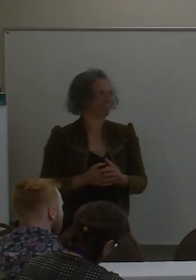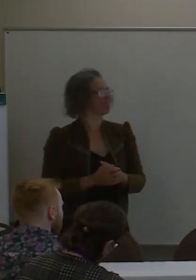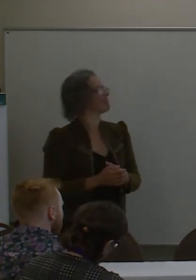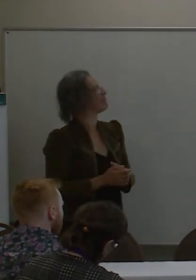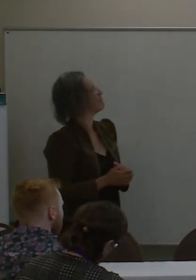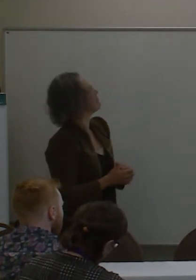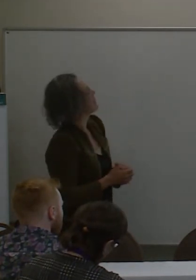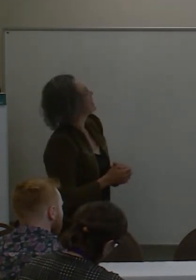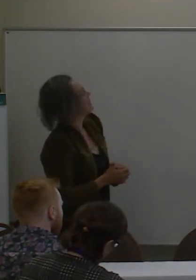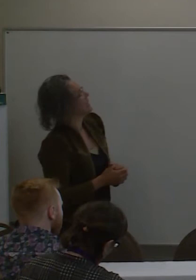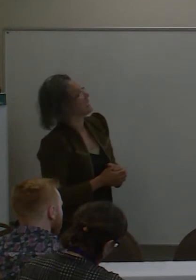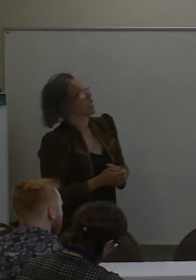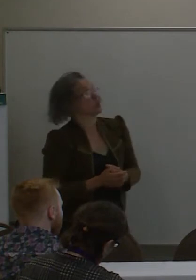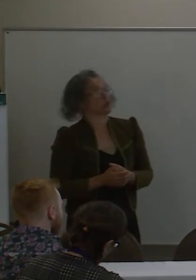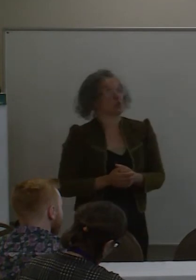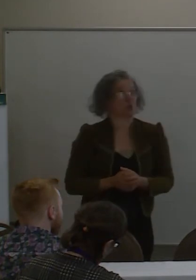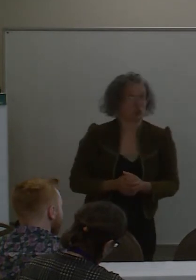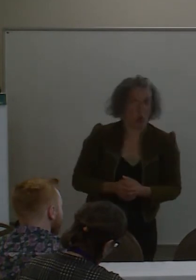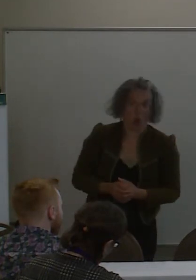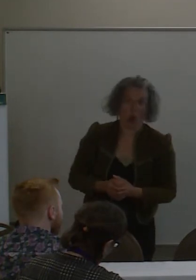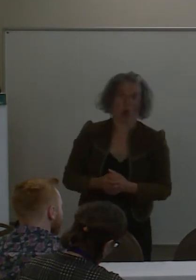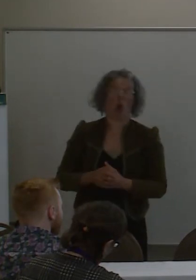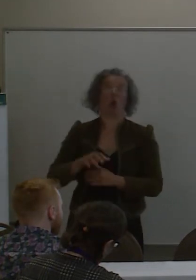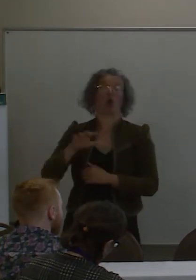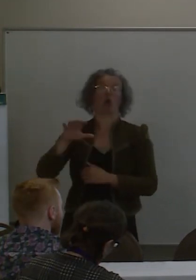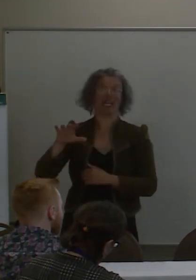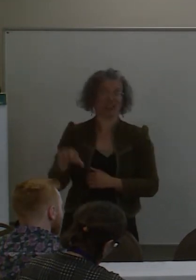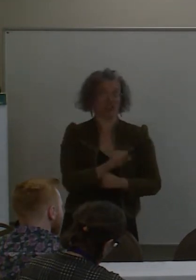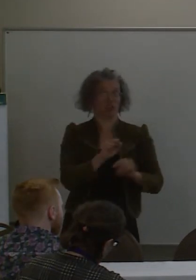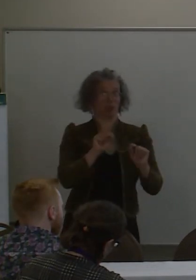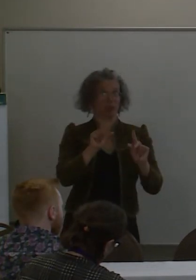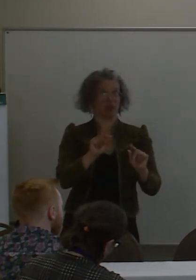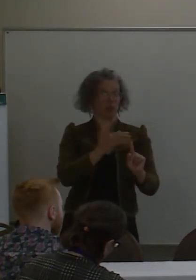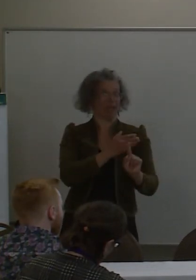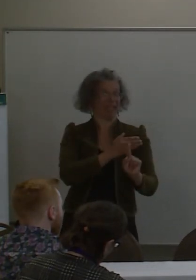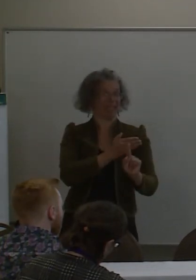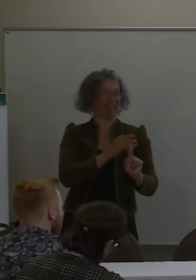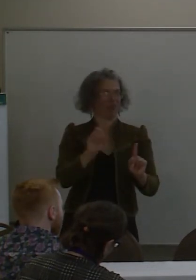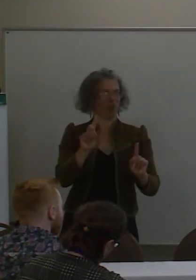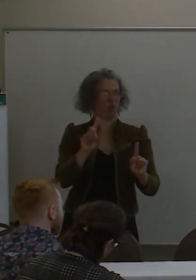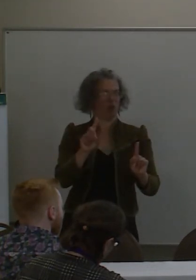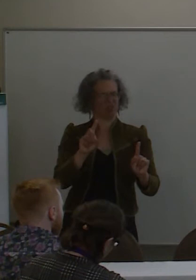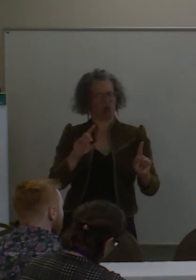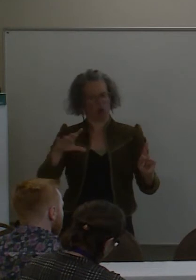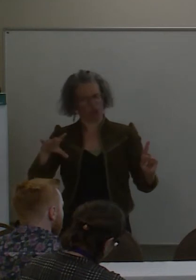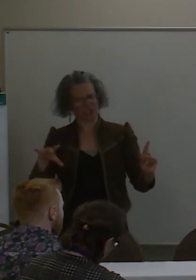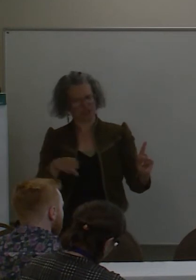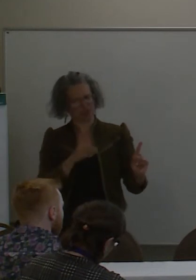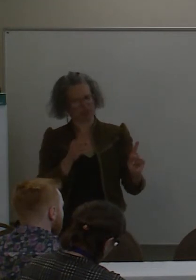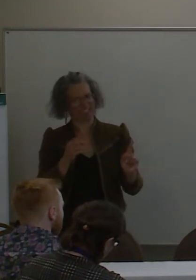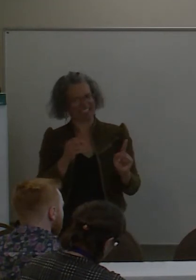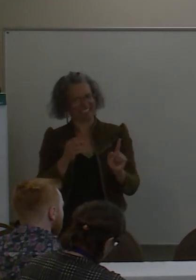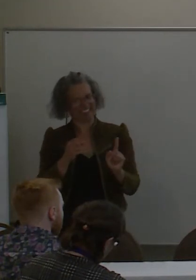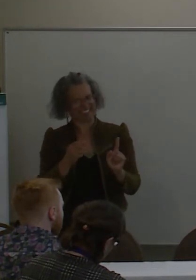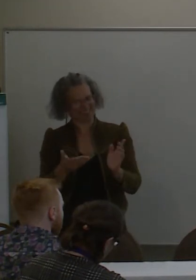So what should we have been doing in the meantime, or at least trying to make time for in the meantime when we were working on each